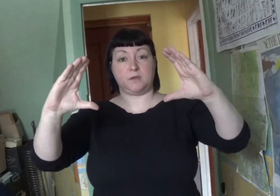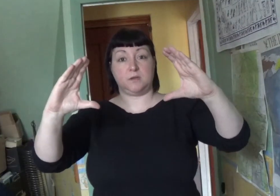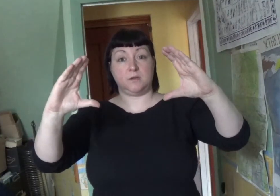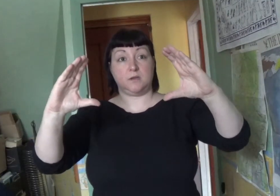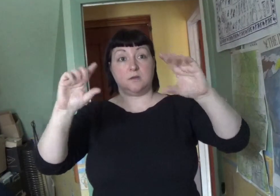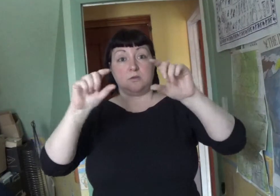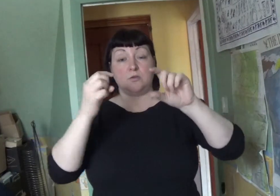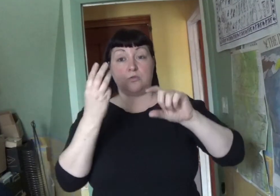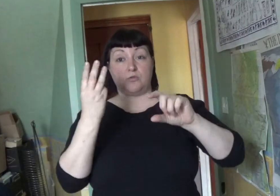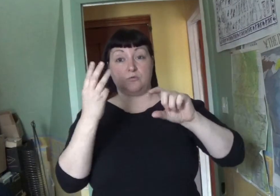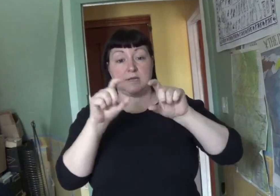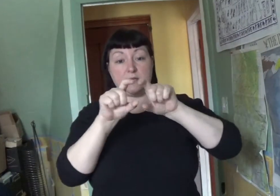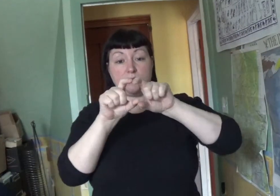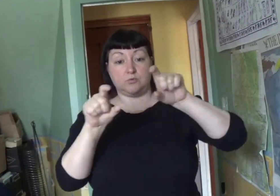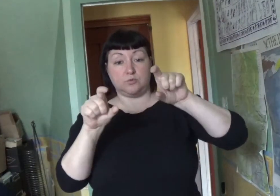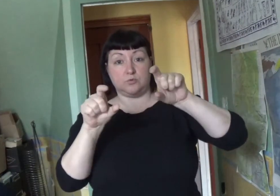here. This is an artery.